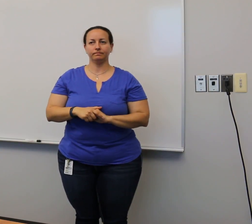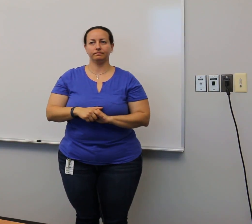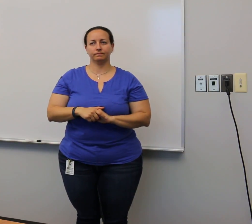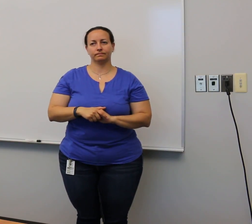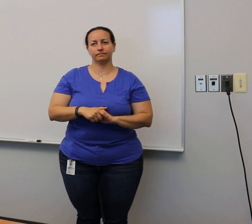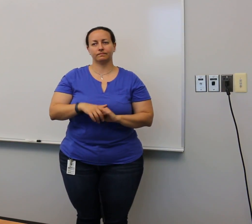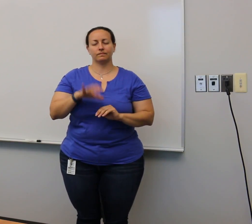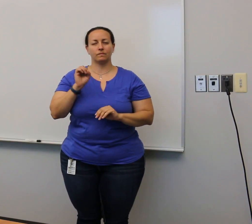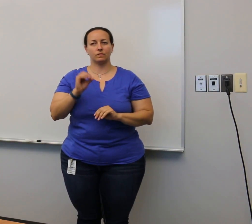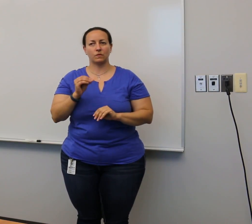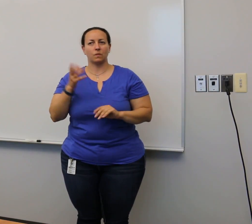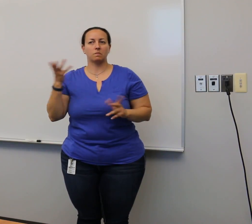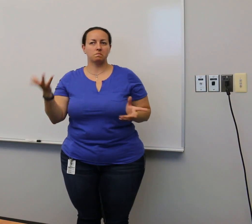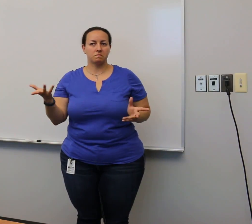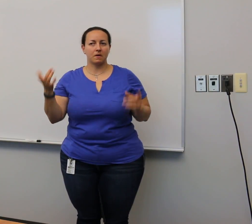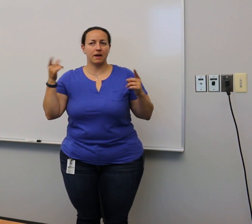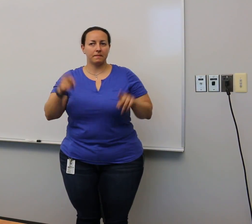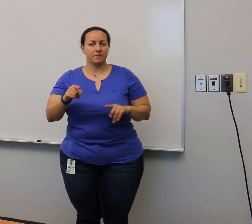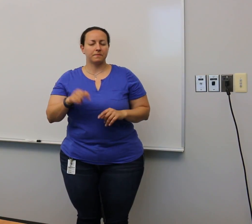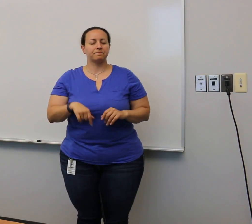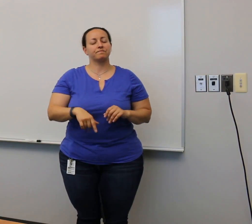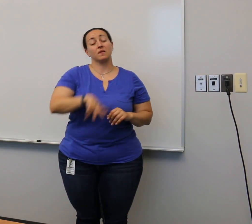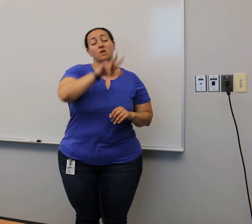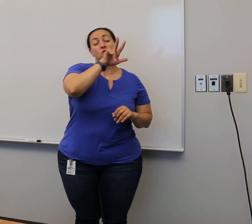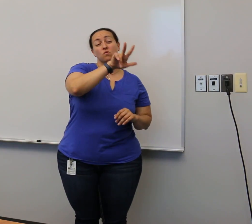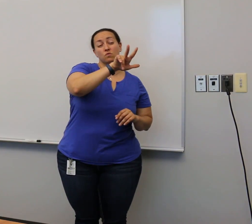my final answer, 3 take away 3,